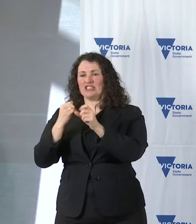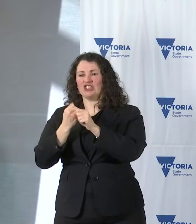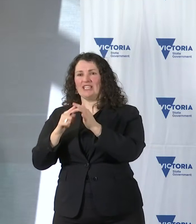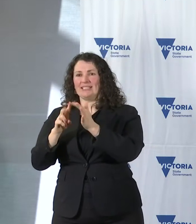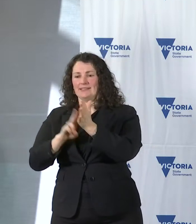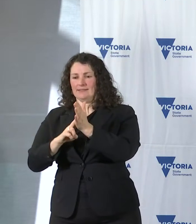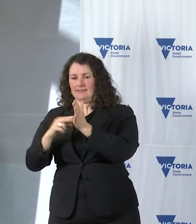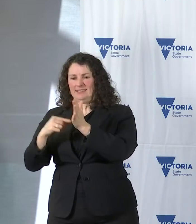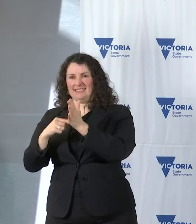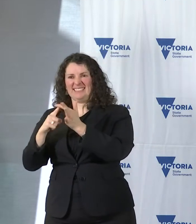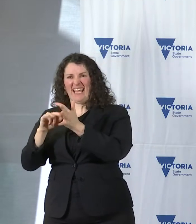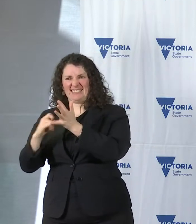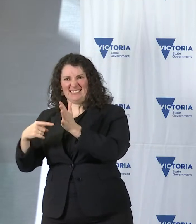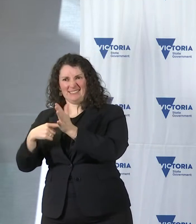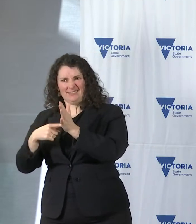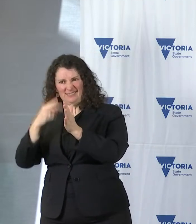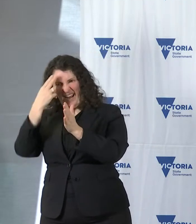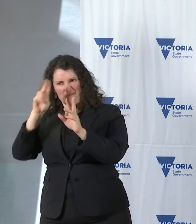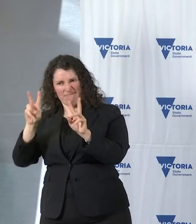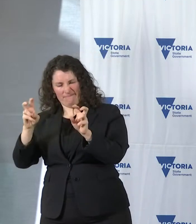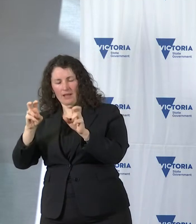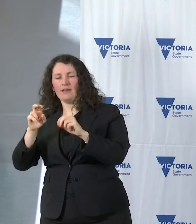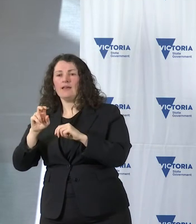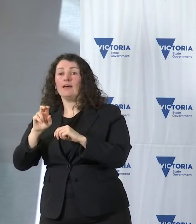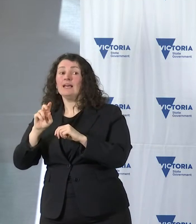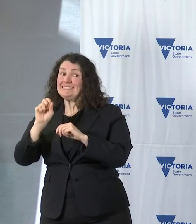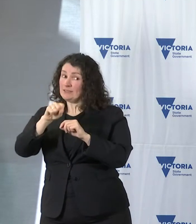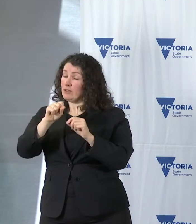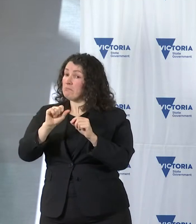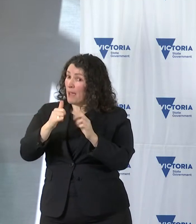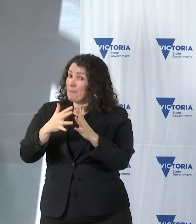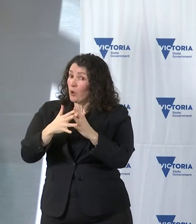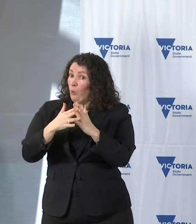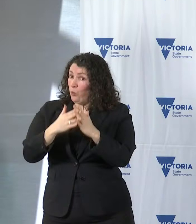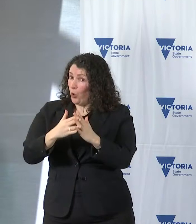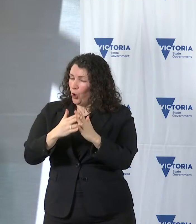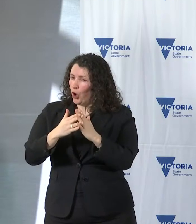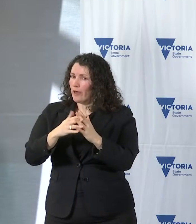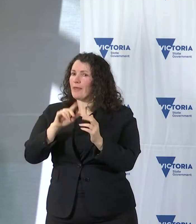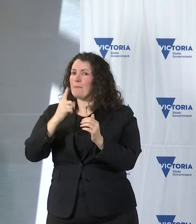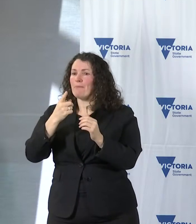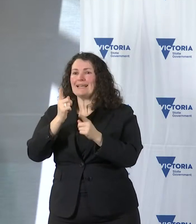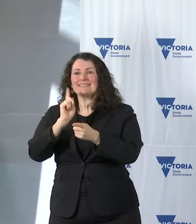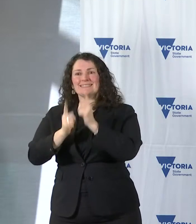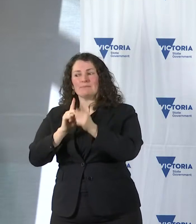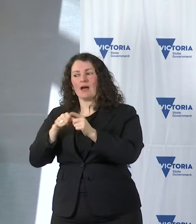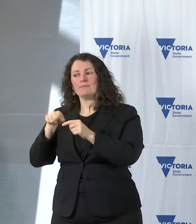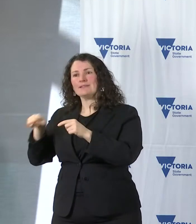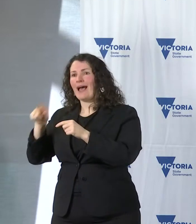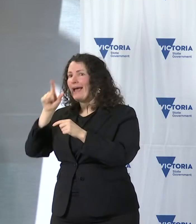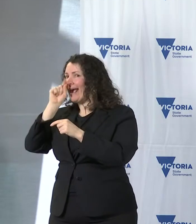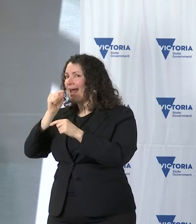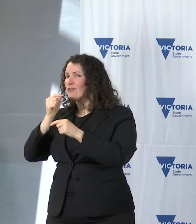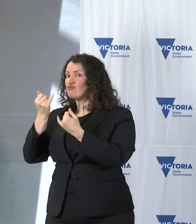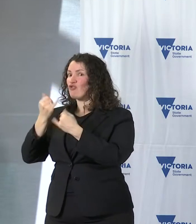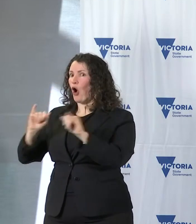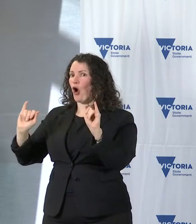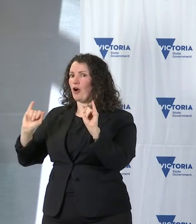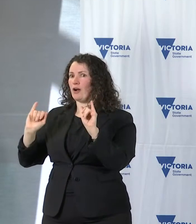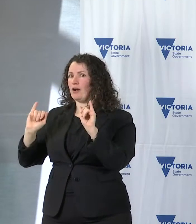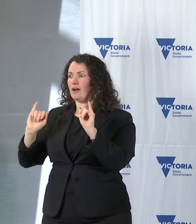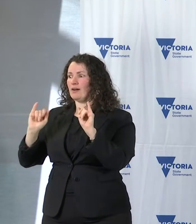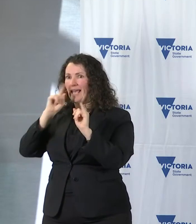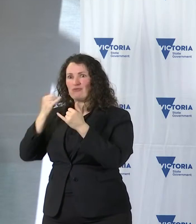testing might well be outweighed by the risk of false negatives coming through. So in